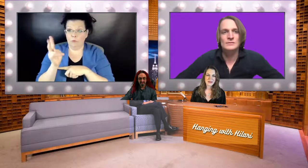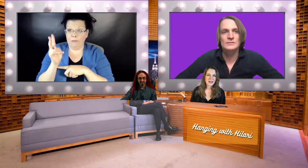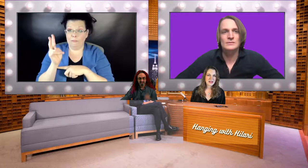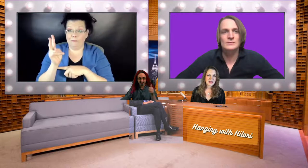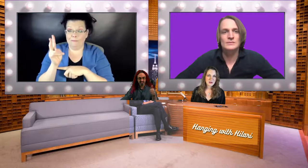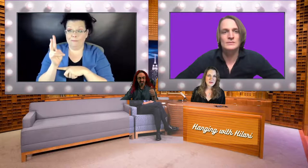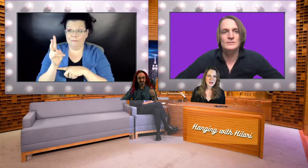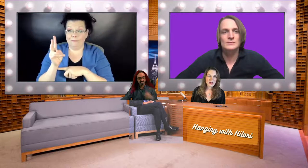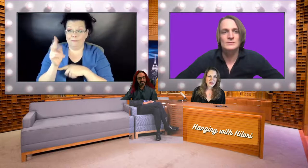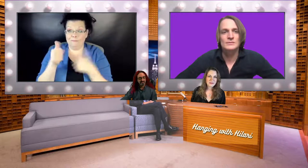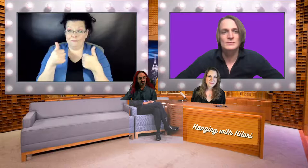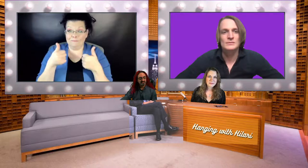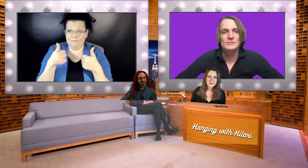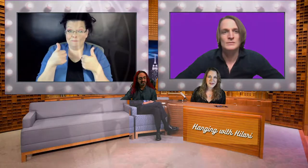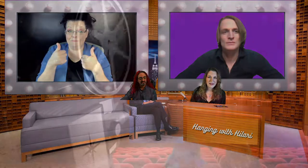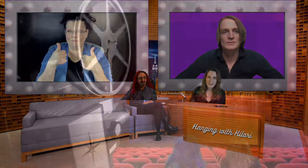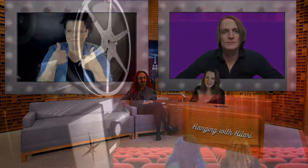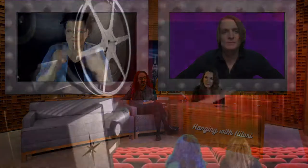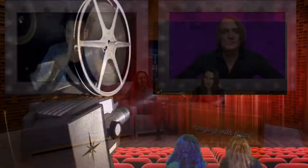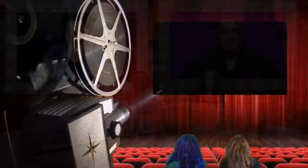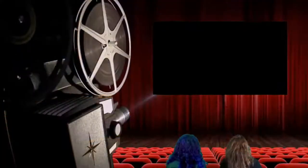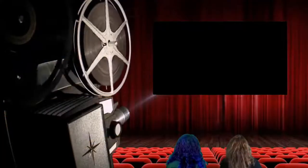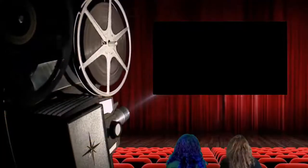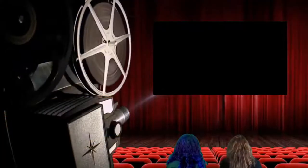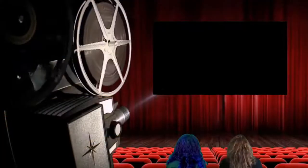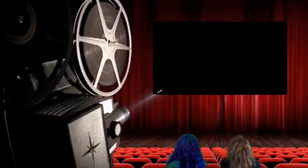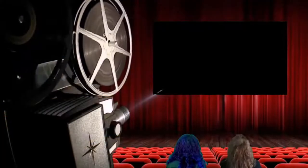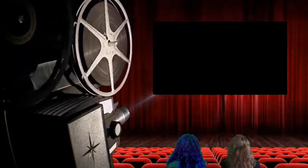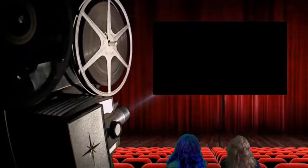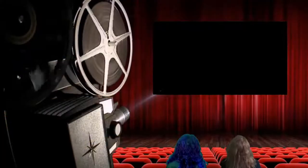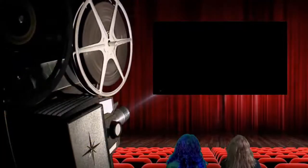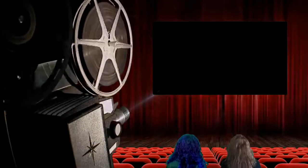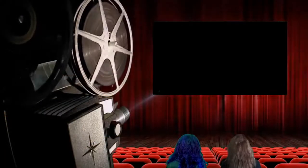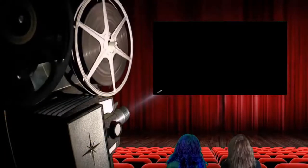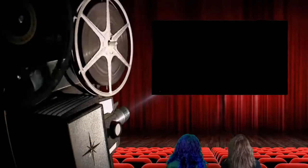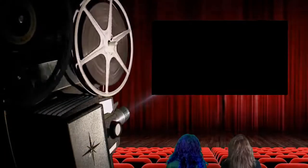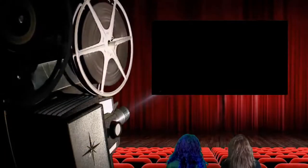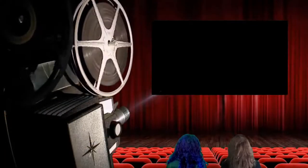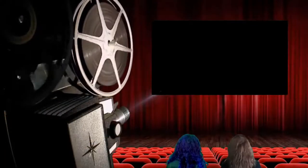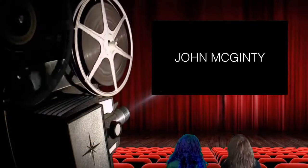2 minutes. And here we are at the actor's reel in the screening room.